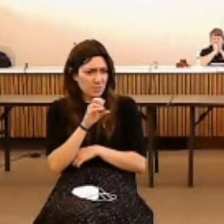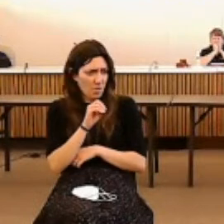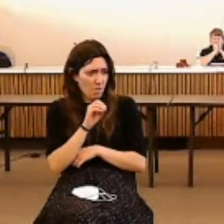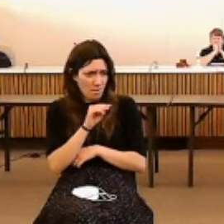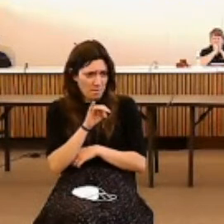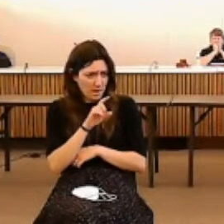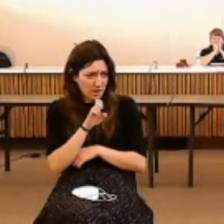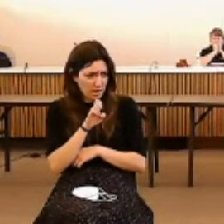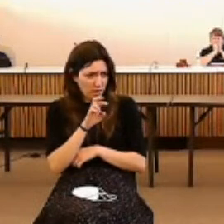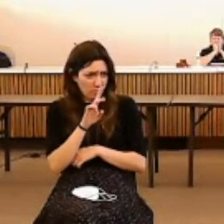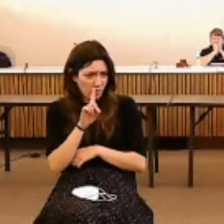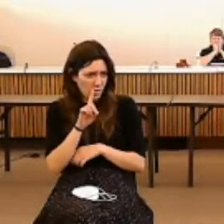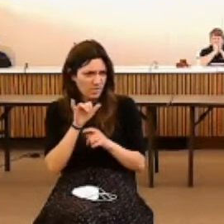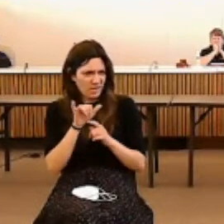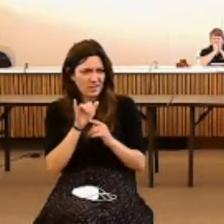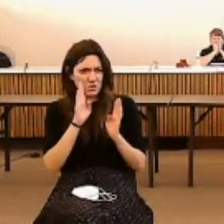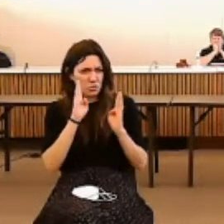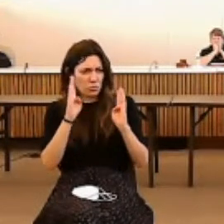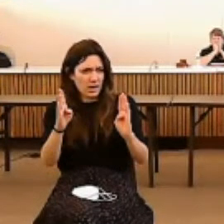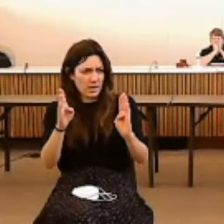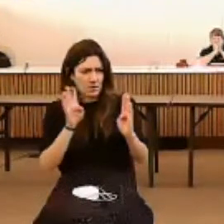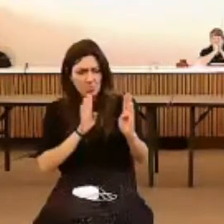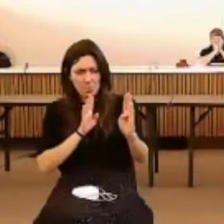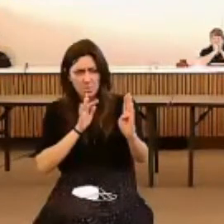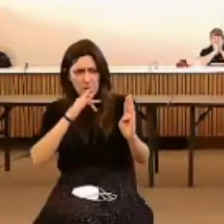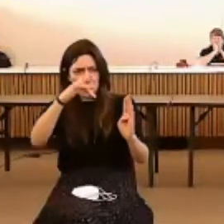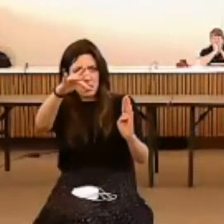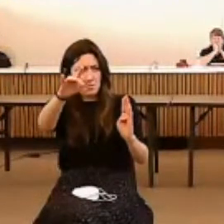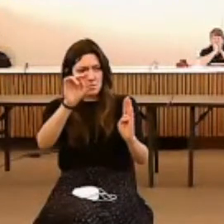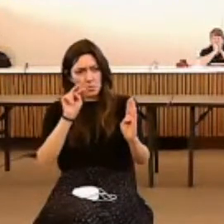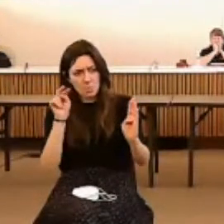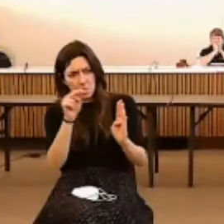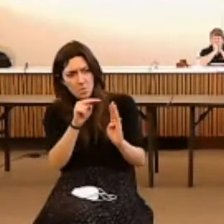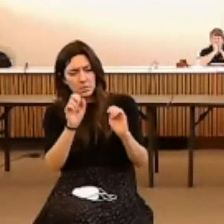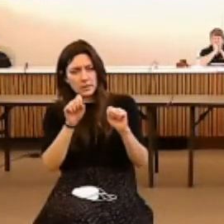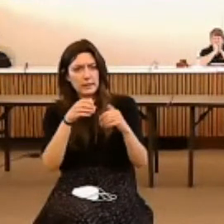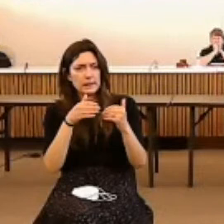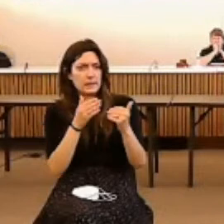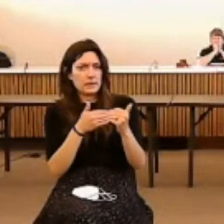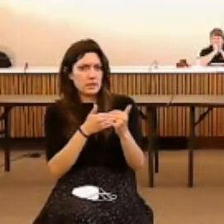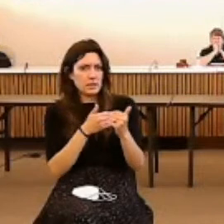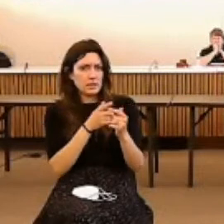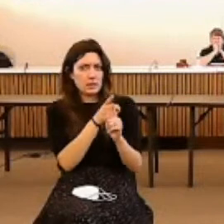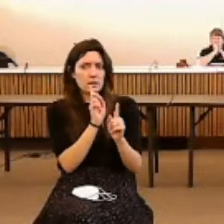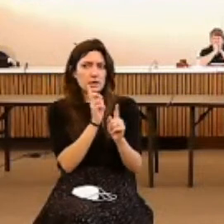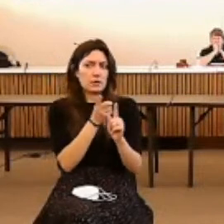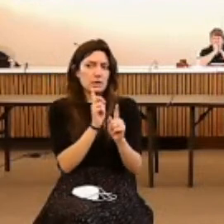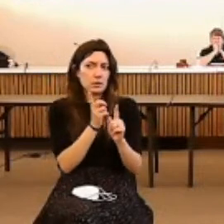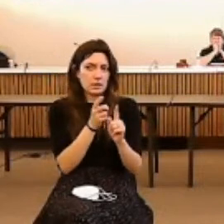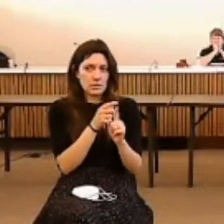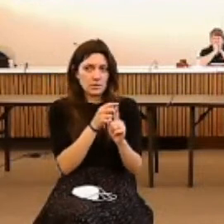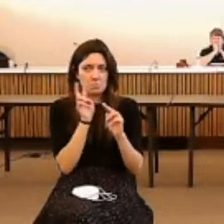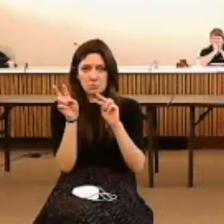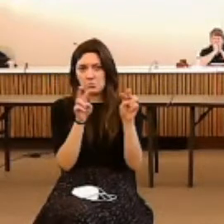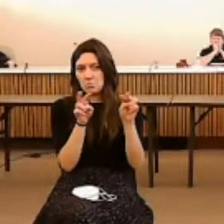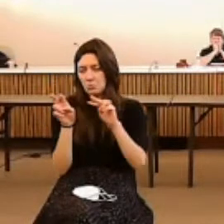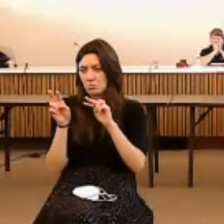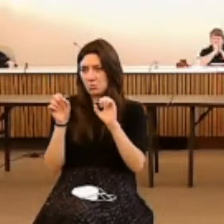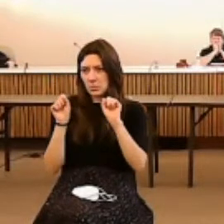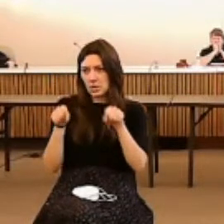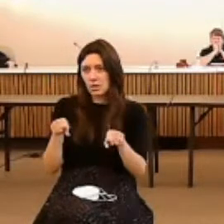pretty good straightaway there. It probably gives a pretty clean line of sight in either direction. But